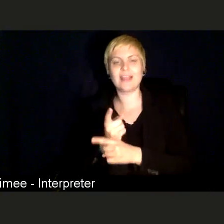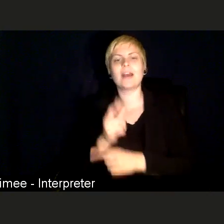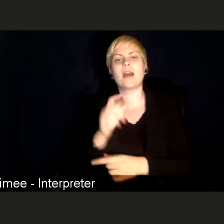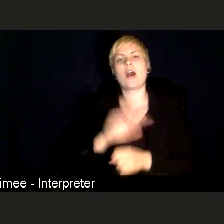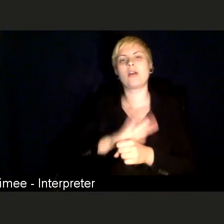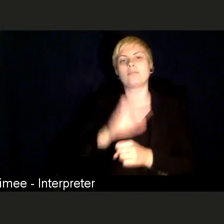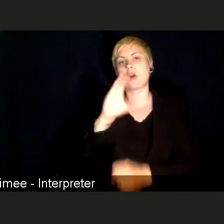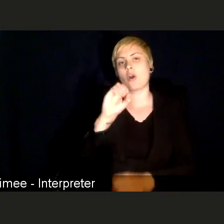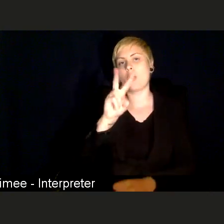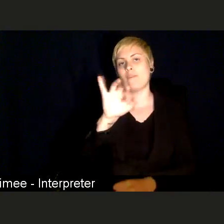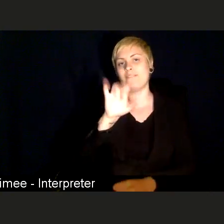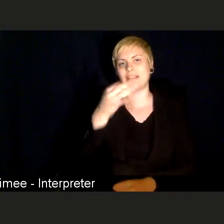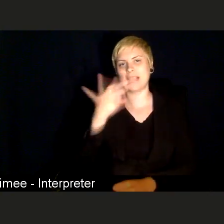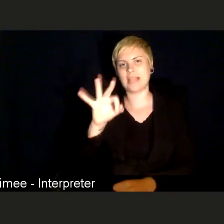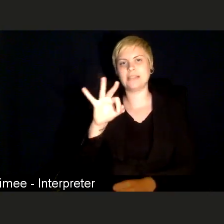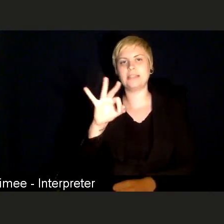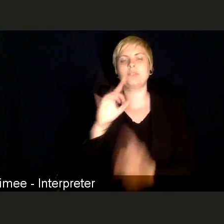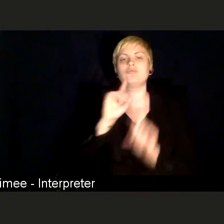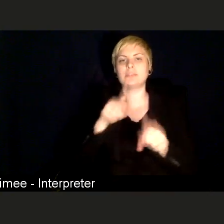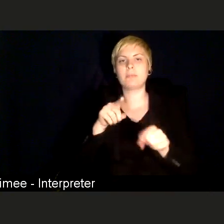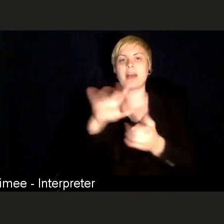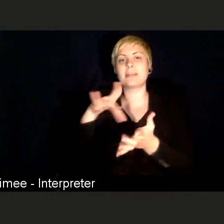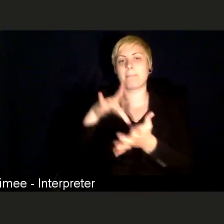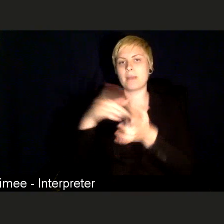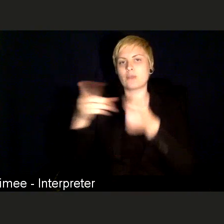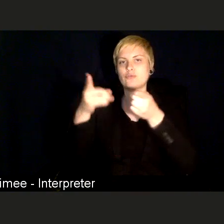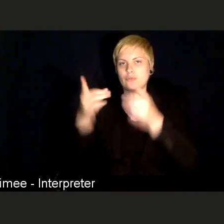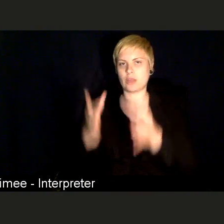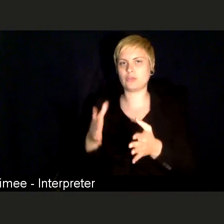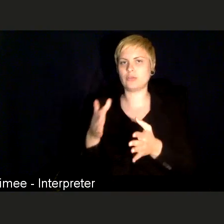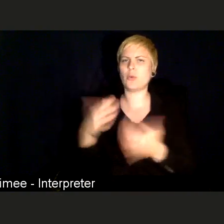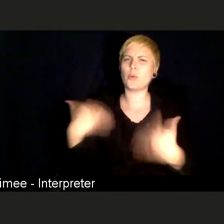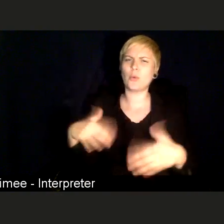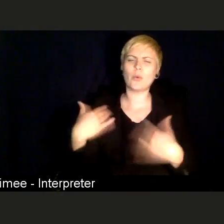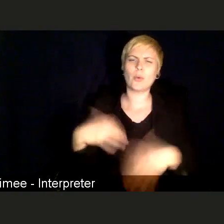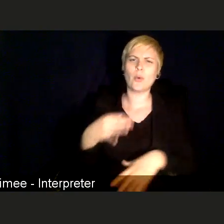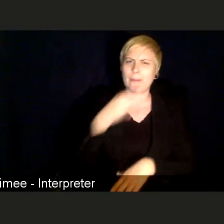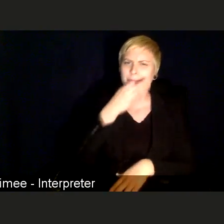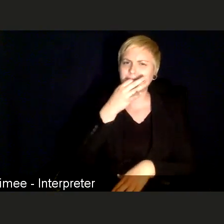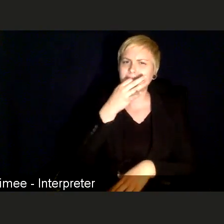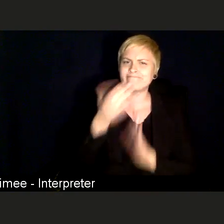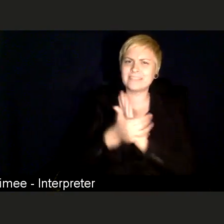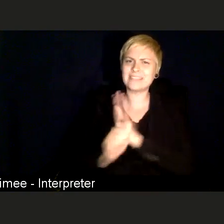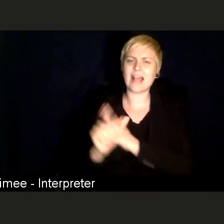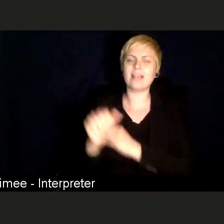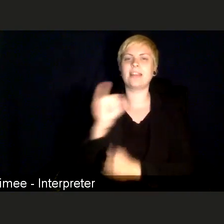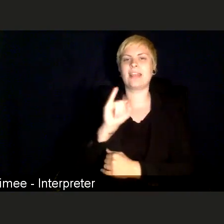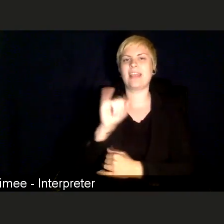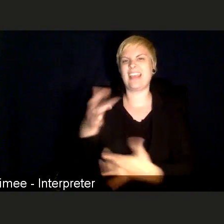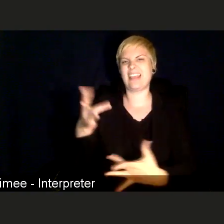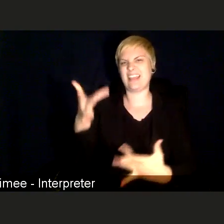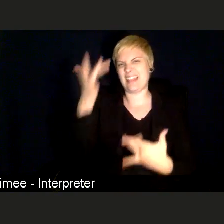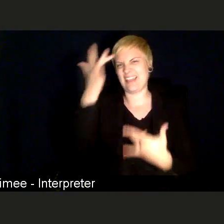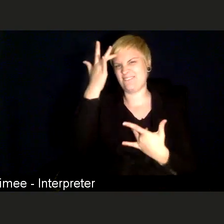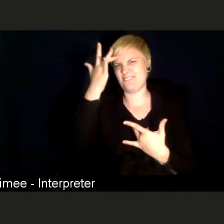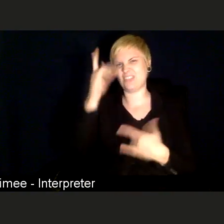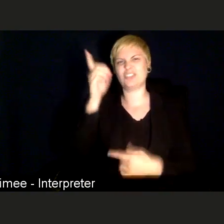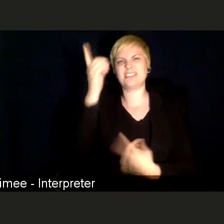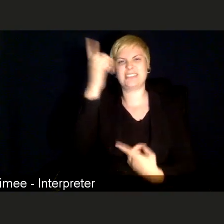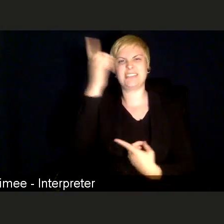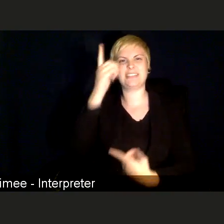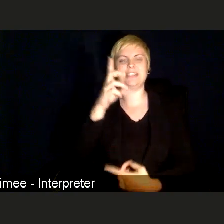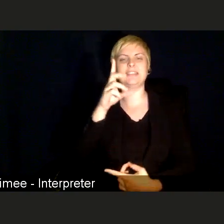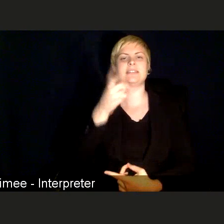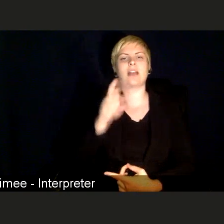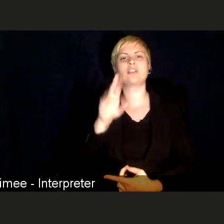COVID-19 Response Medical Director, very talented and skilled infectious disease doctor, Dr. Bill Chasanov. Dr. Chasanov,